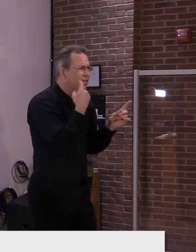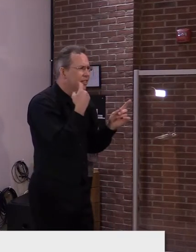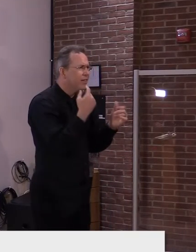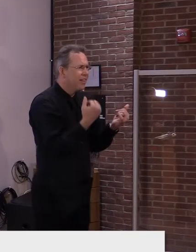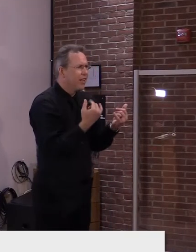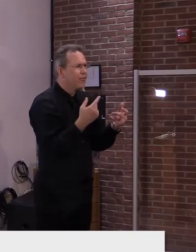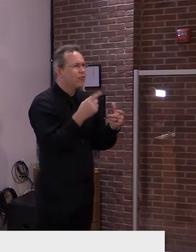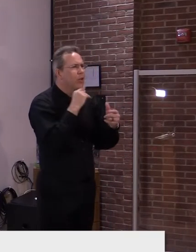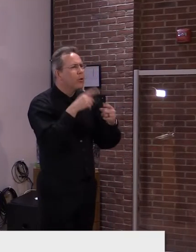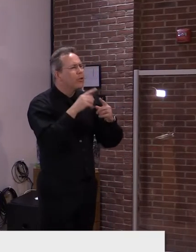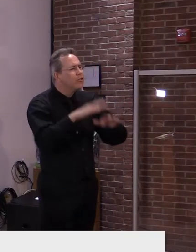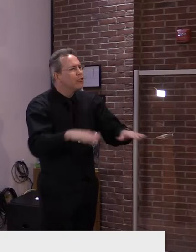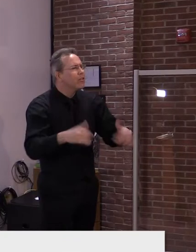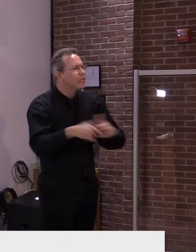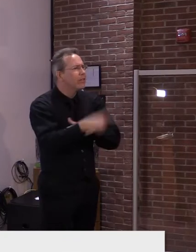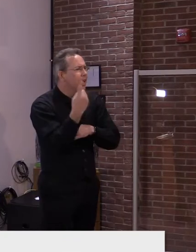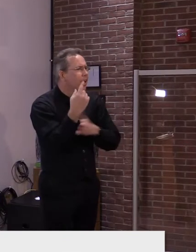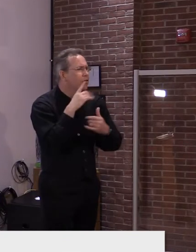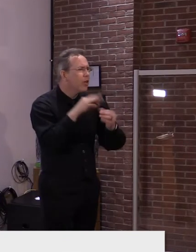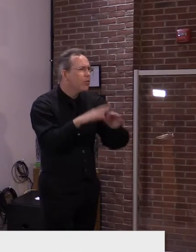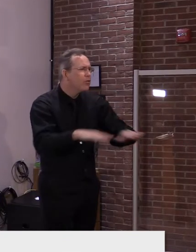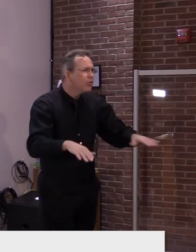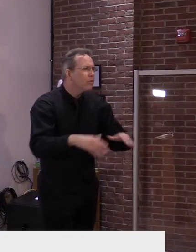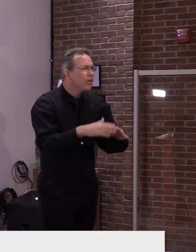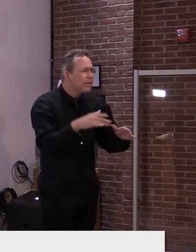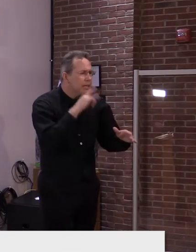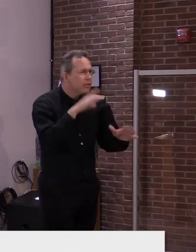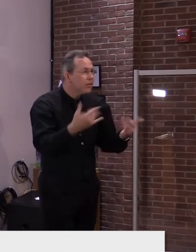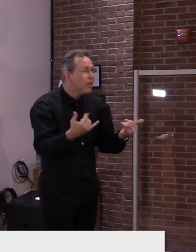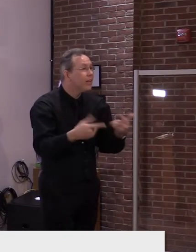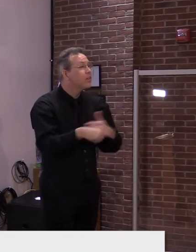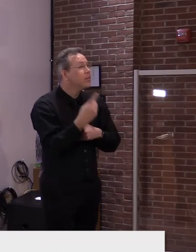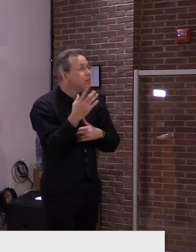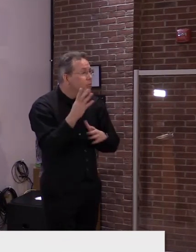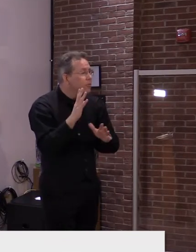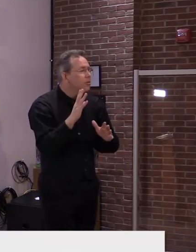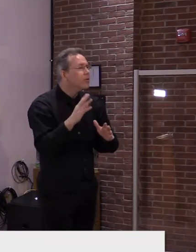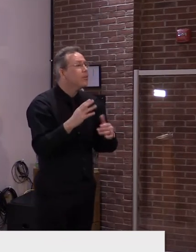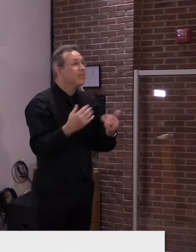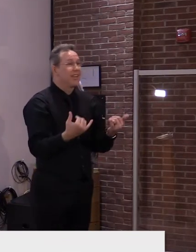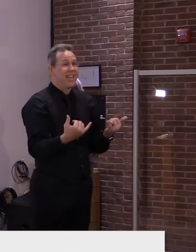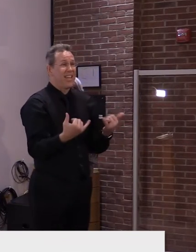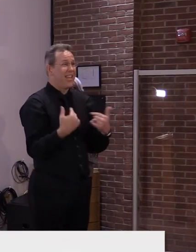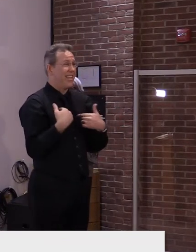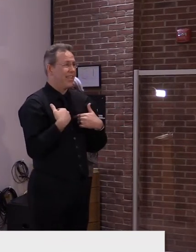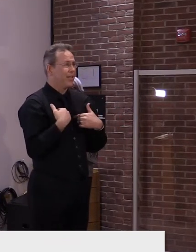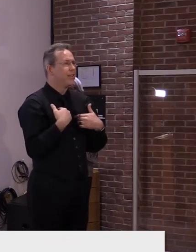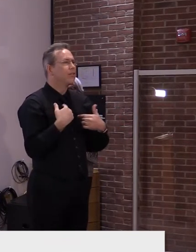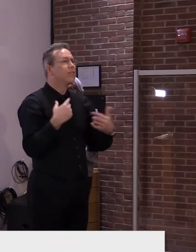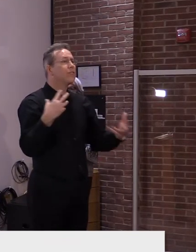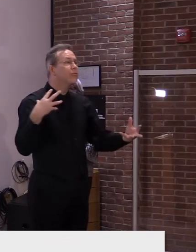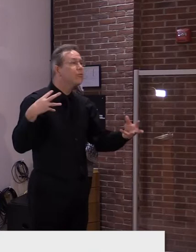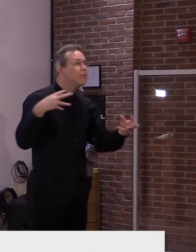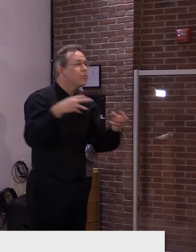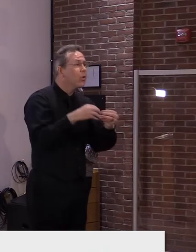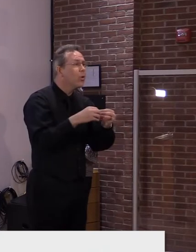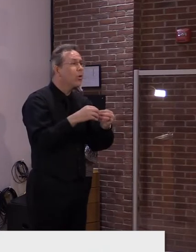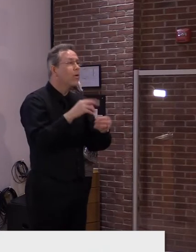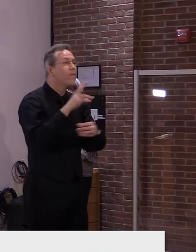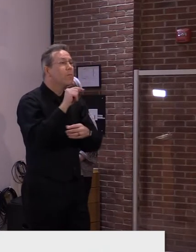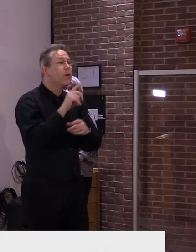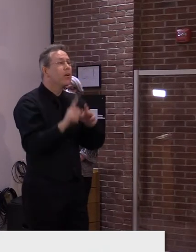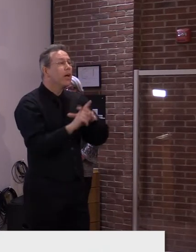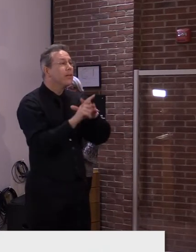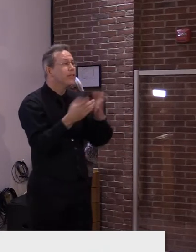this point in time, children represent 20% of Vermont cases. And if we